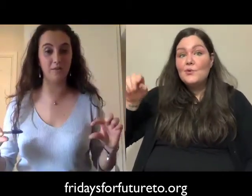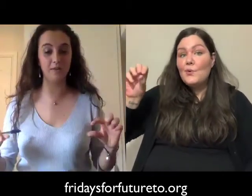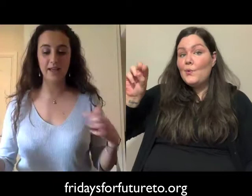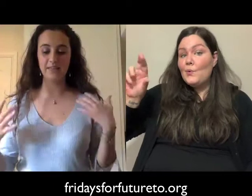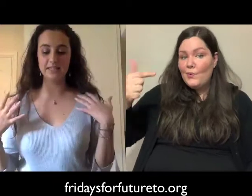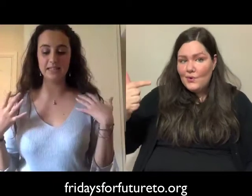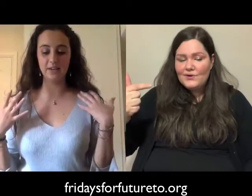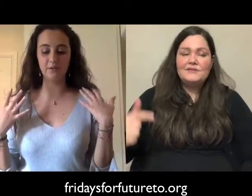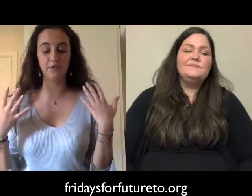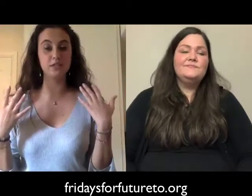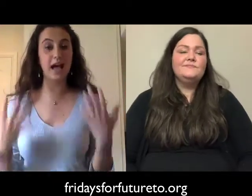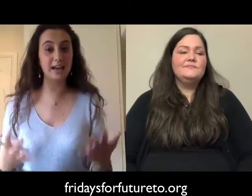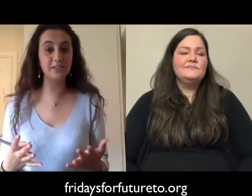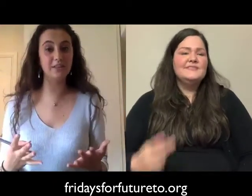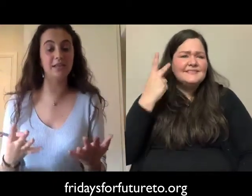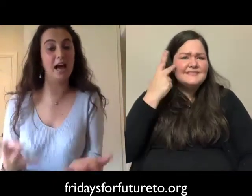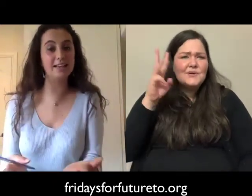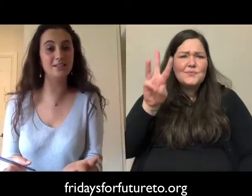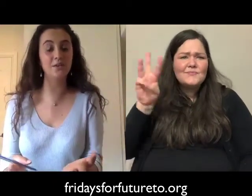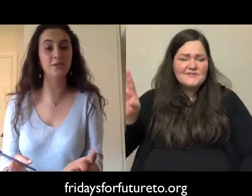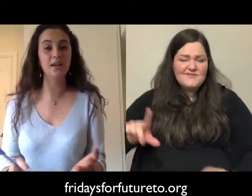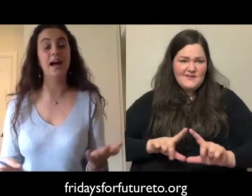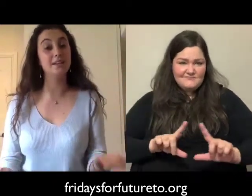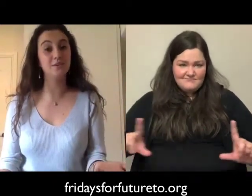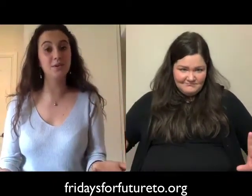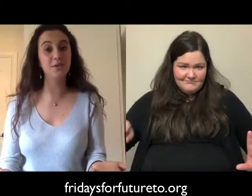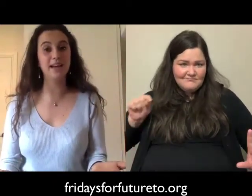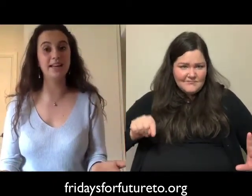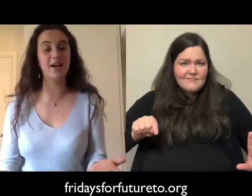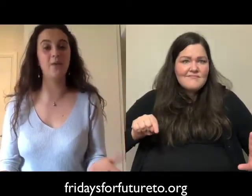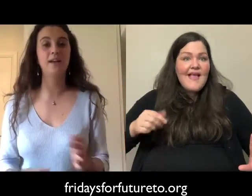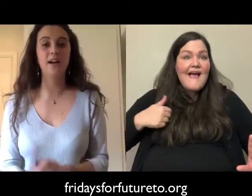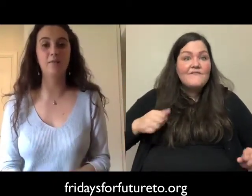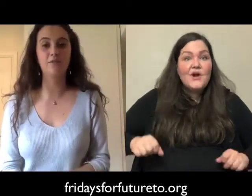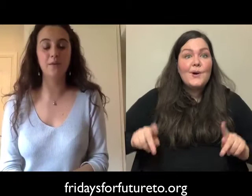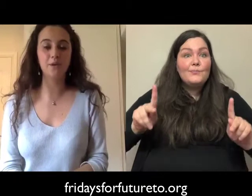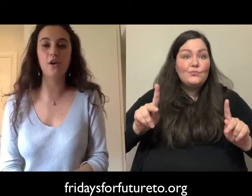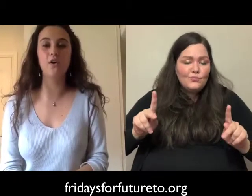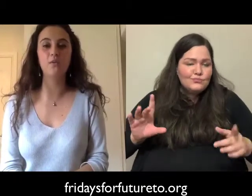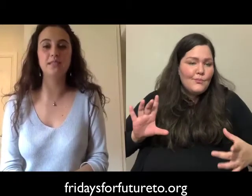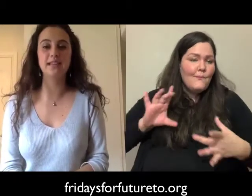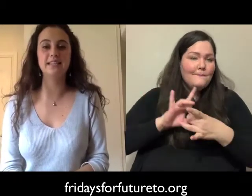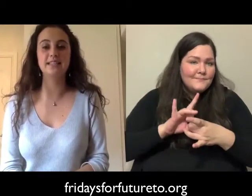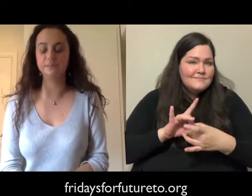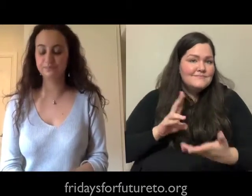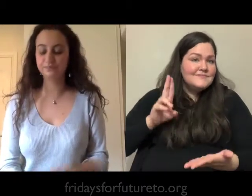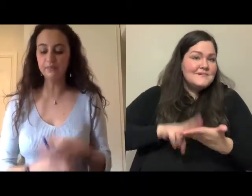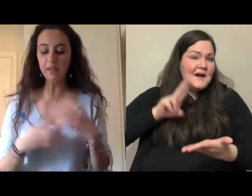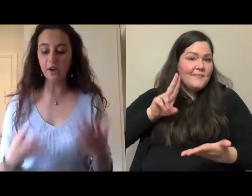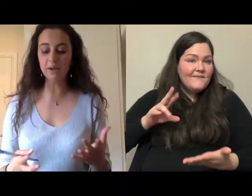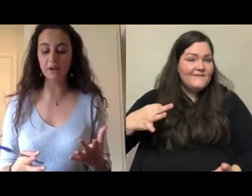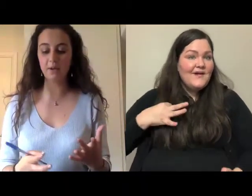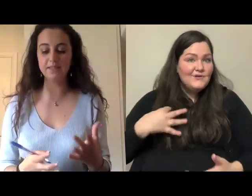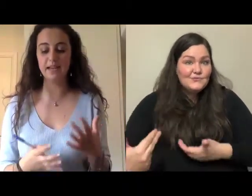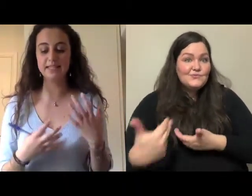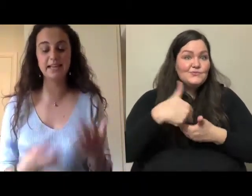bottom. And this is kind of the first action I'm going to ask from you right now, from your homes, is